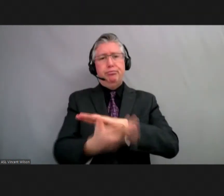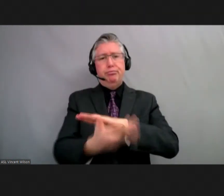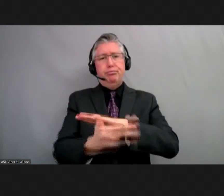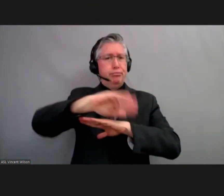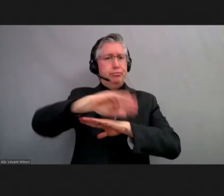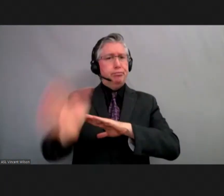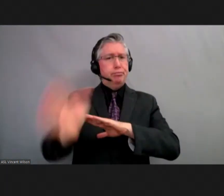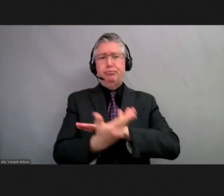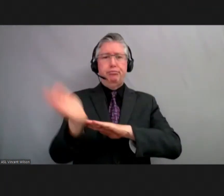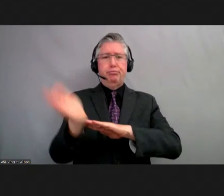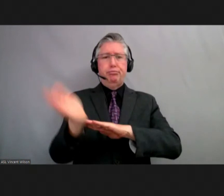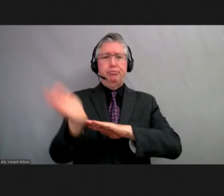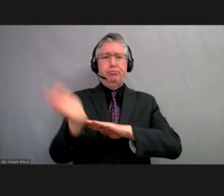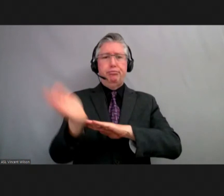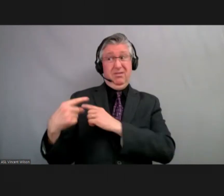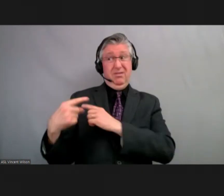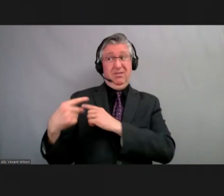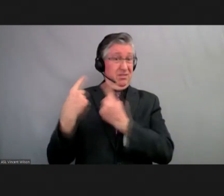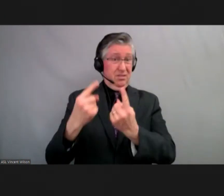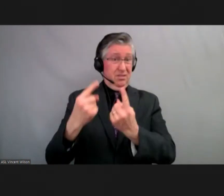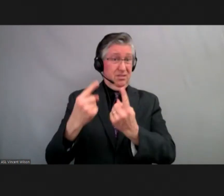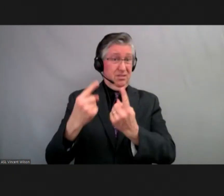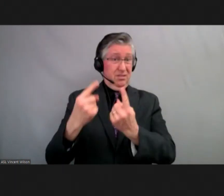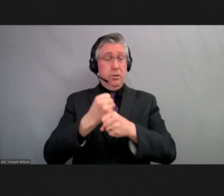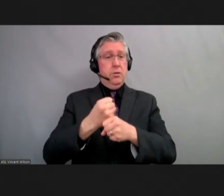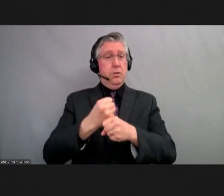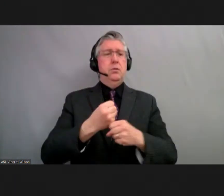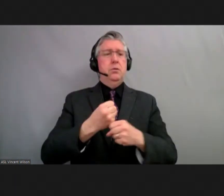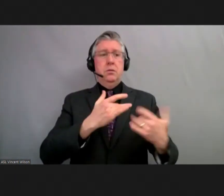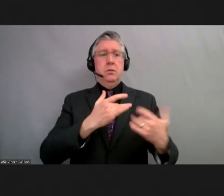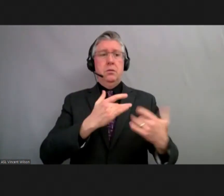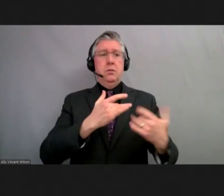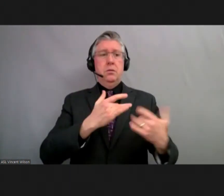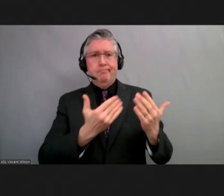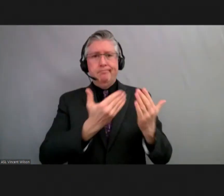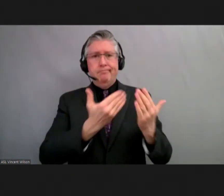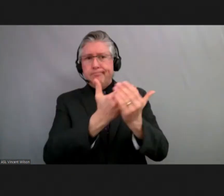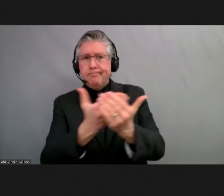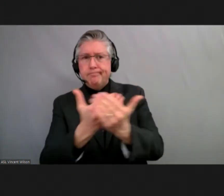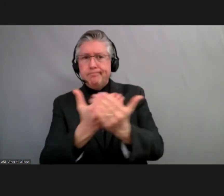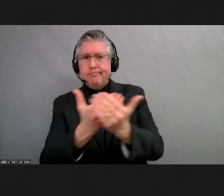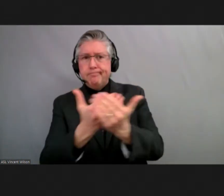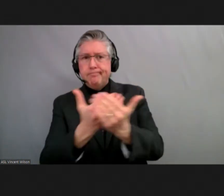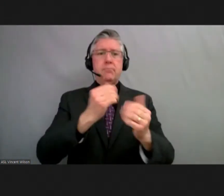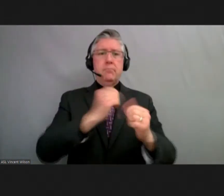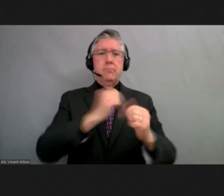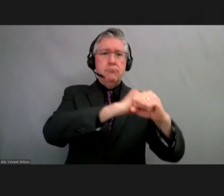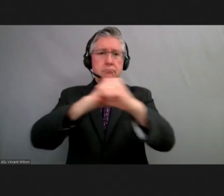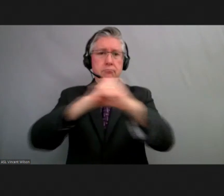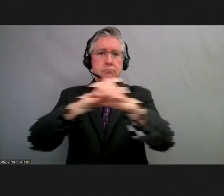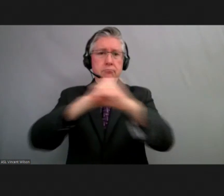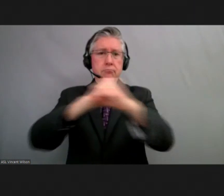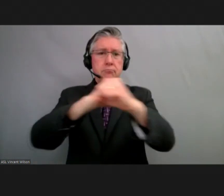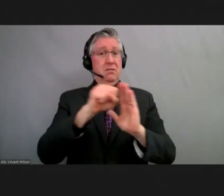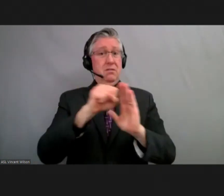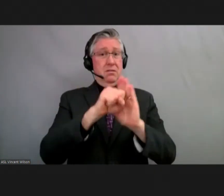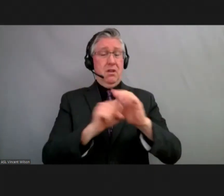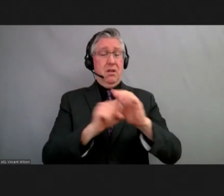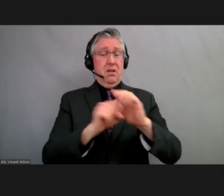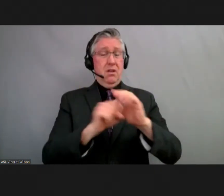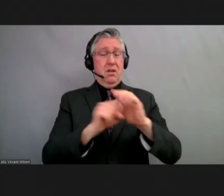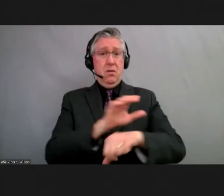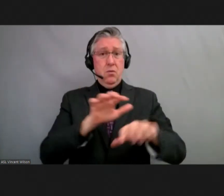most up-to-date information and to protect Coloradans and public health across the country, working